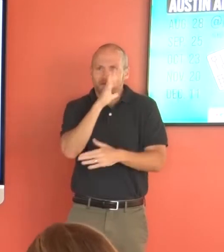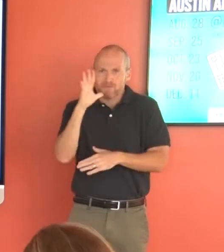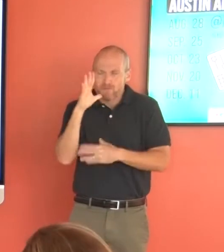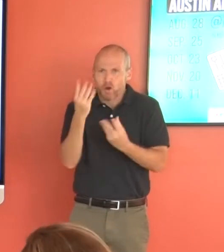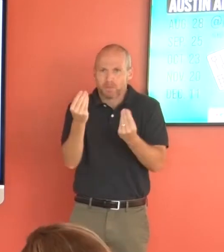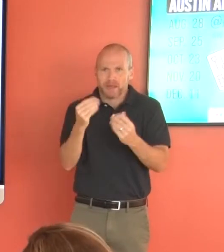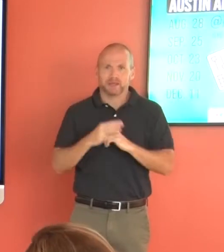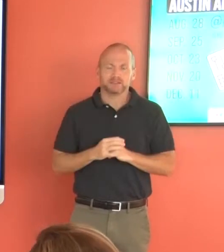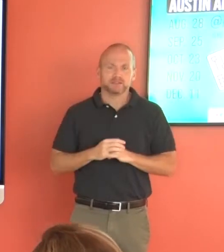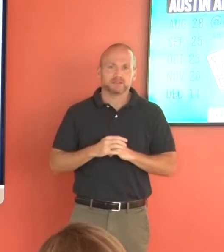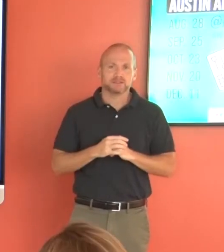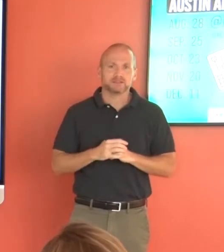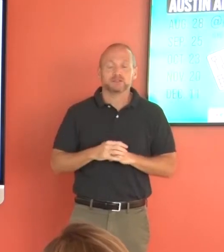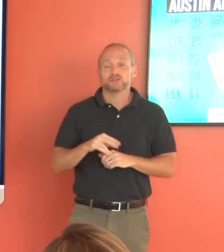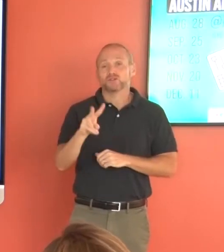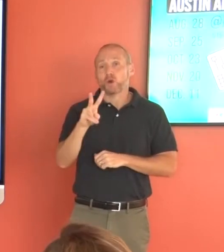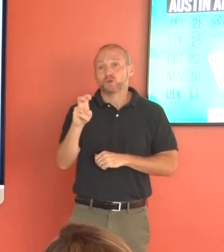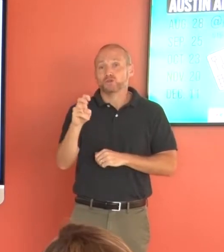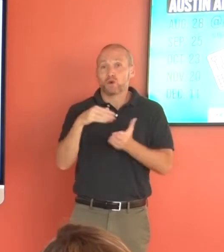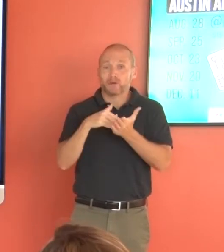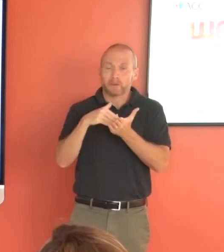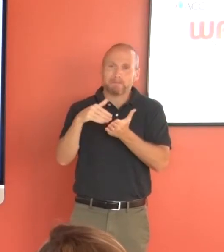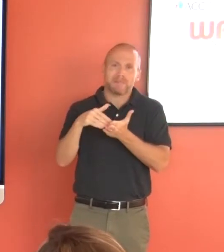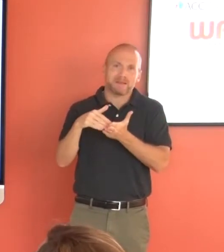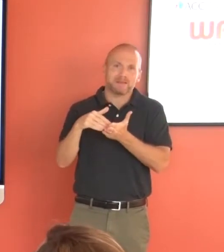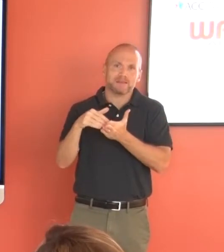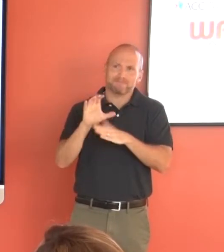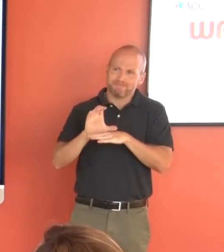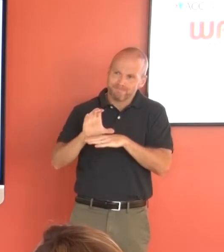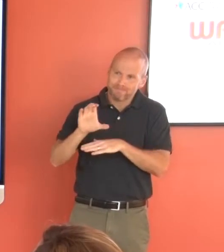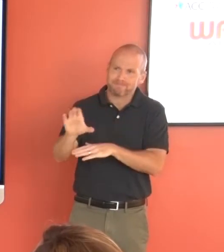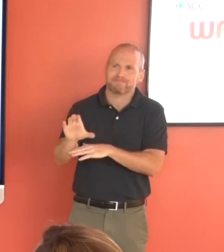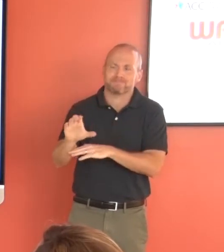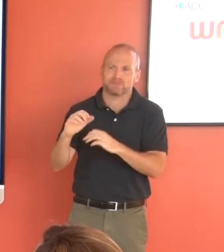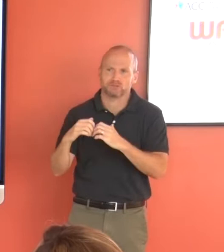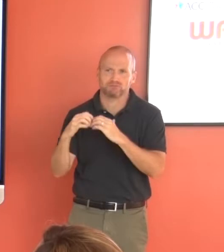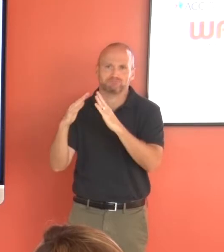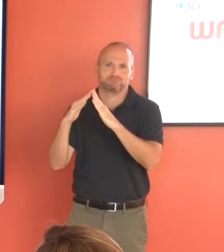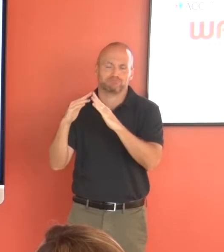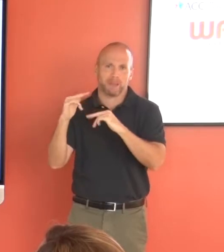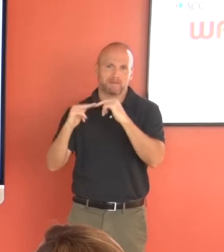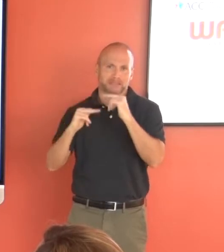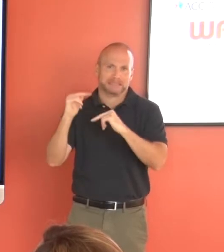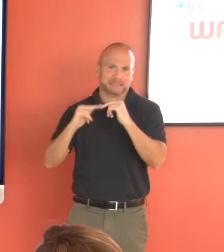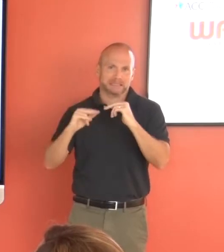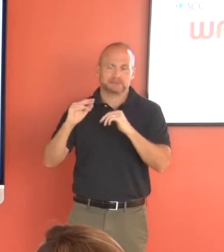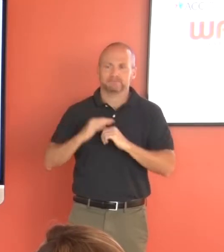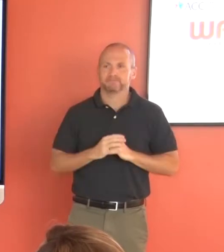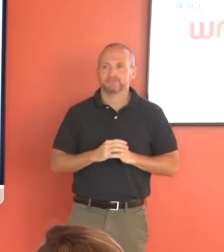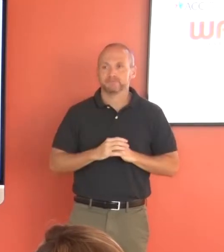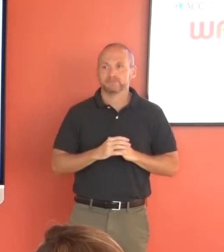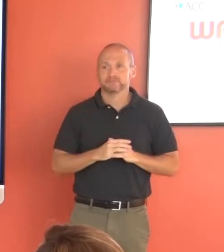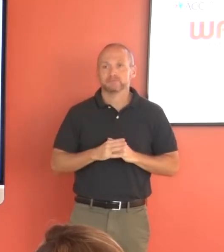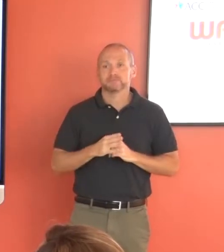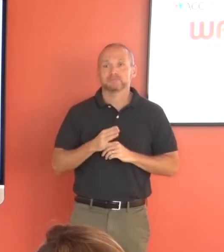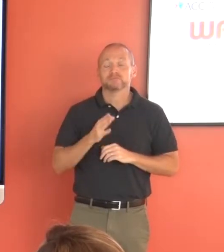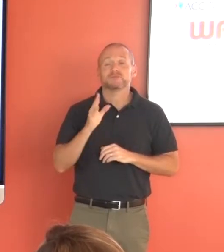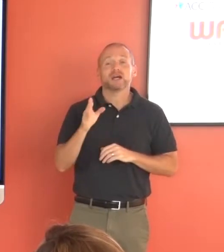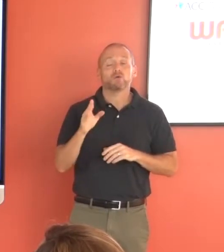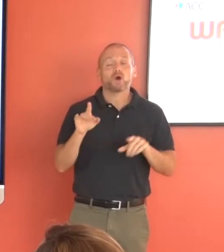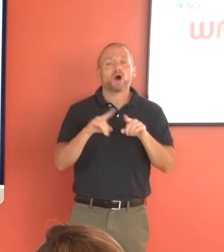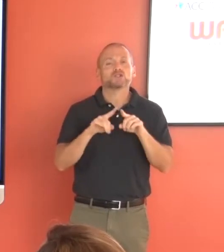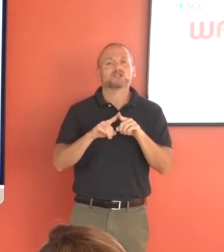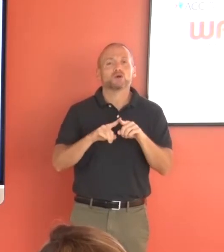now. So $200 million will go into that facility and starting that. It's going to be a workforce